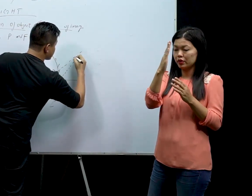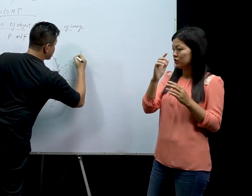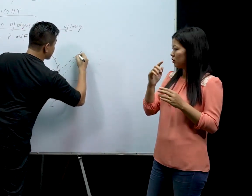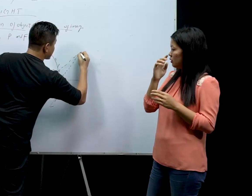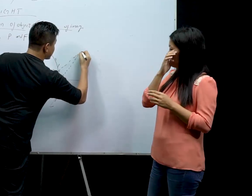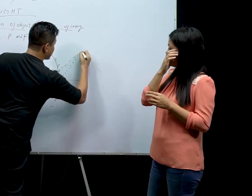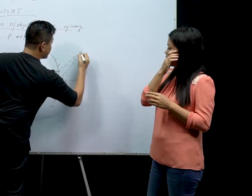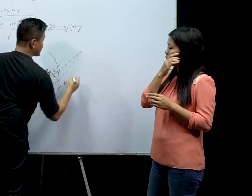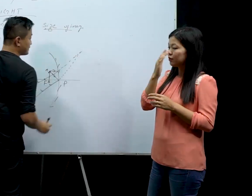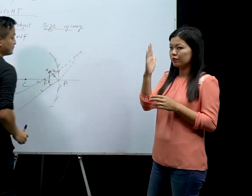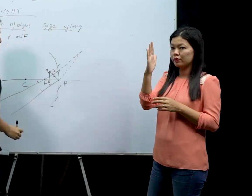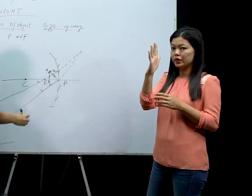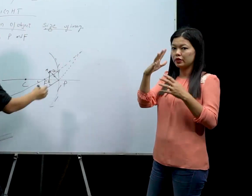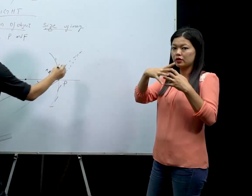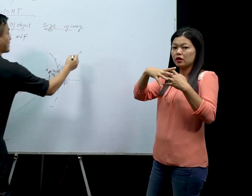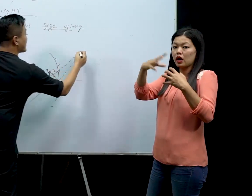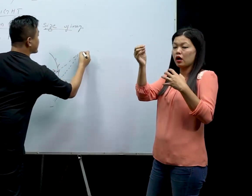clash from here.